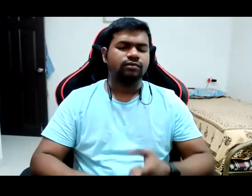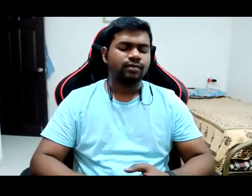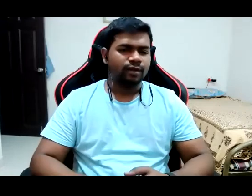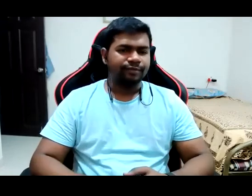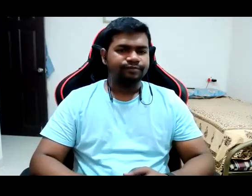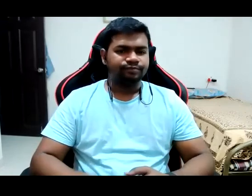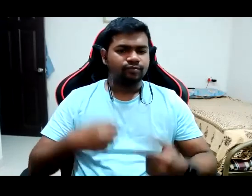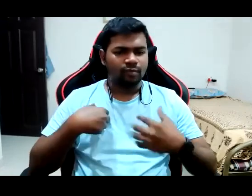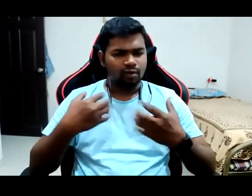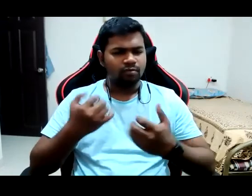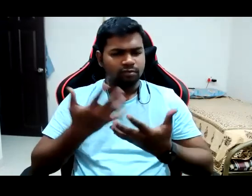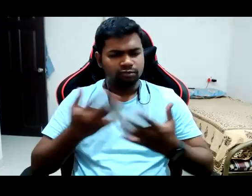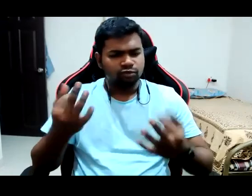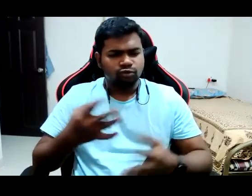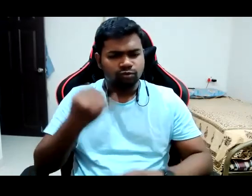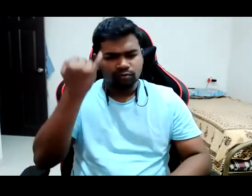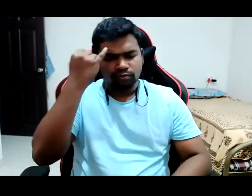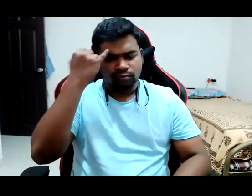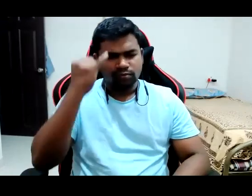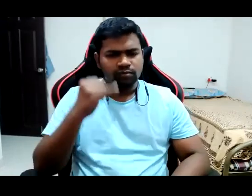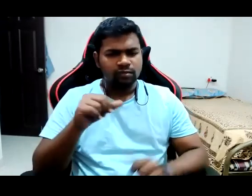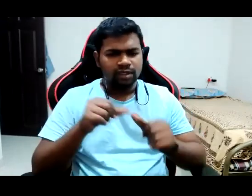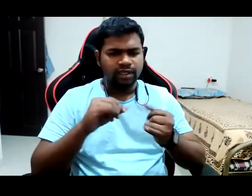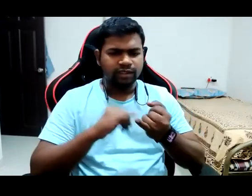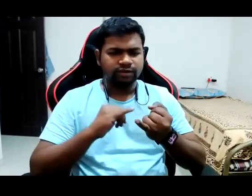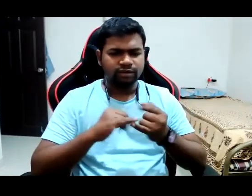I want to come up with something like assessment.